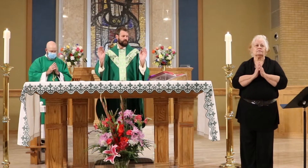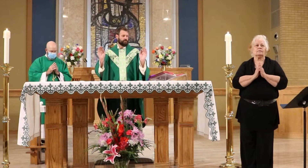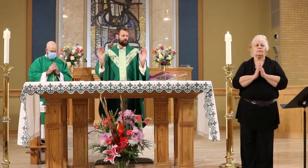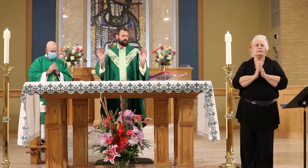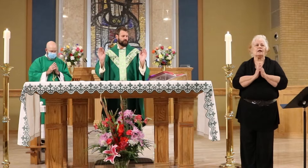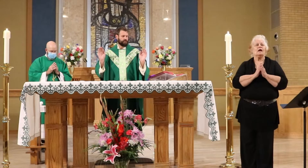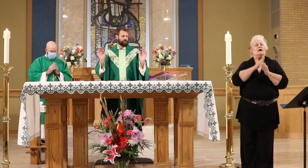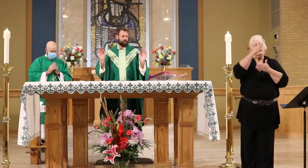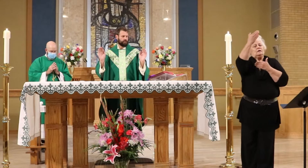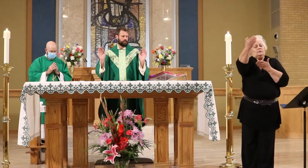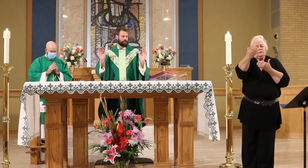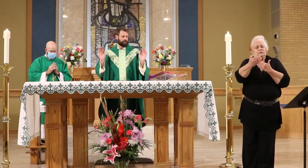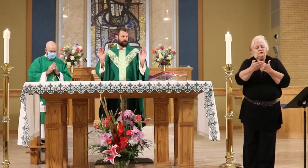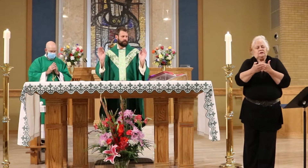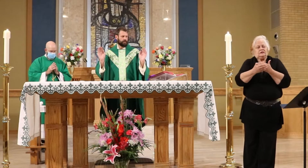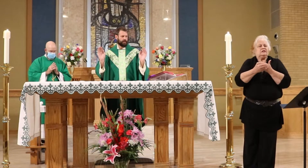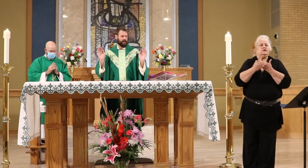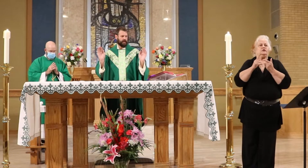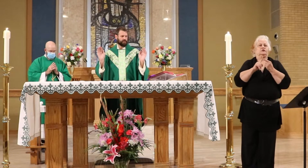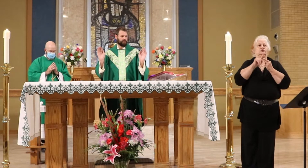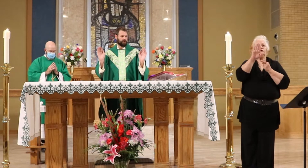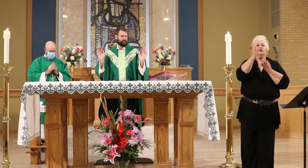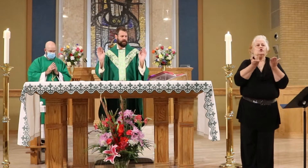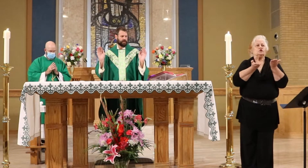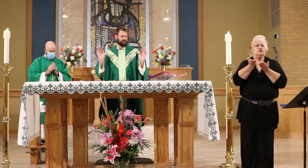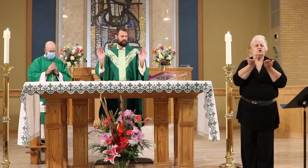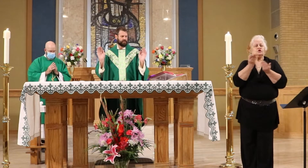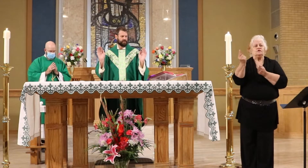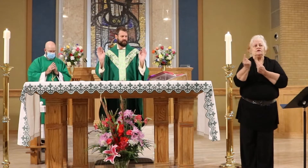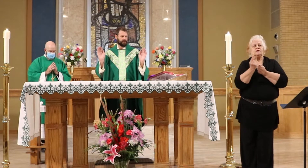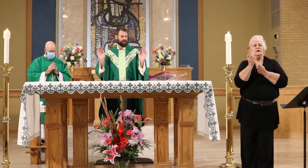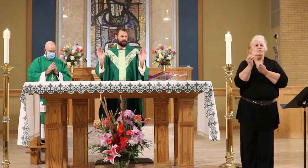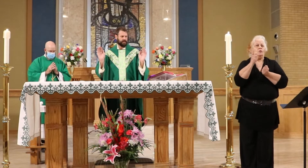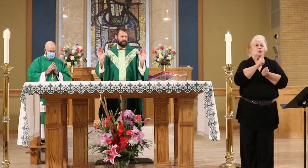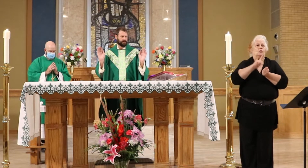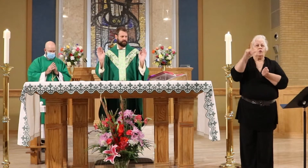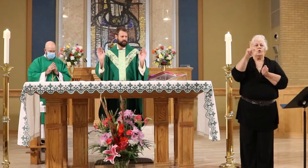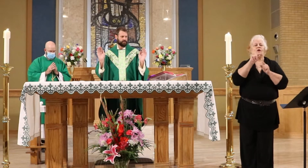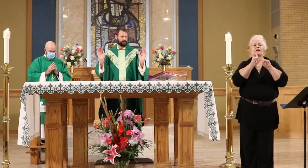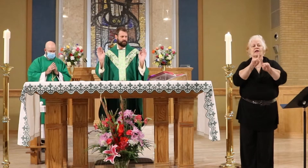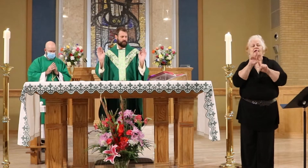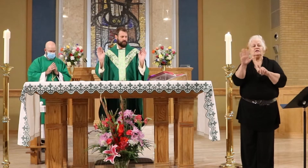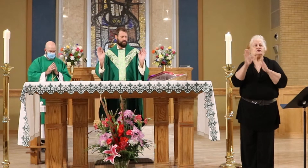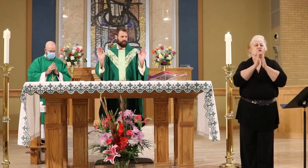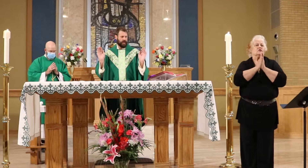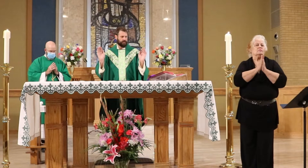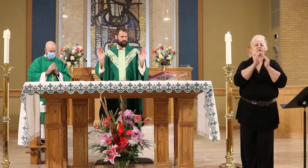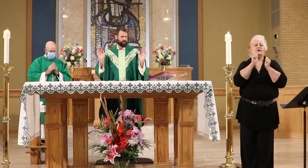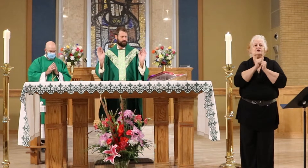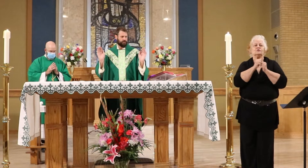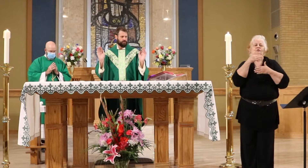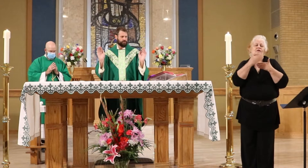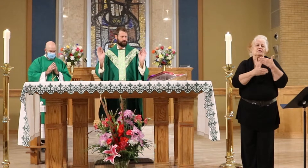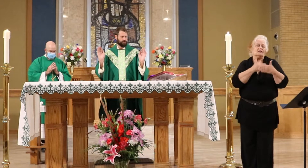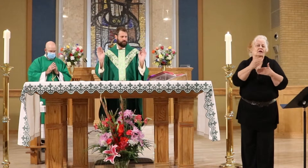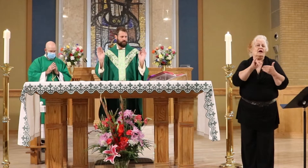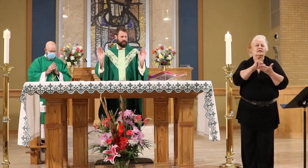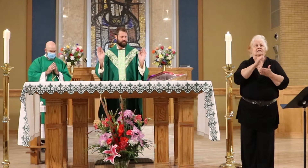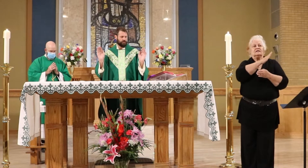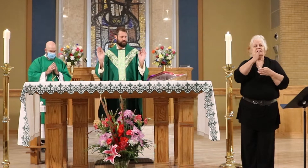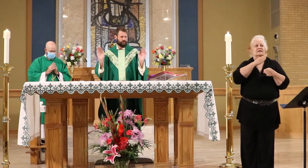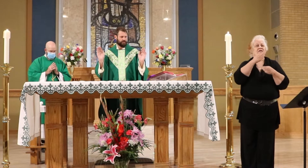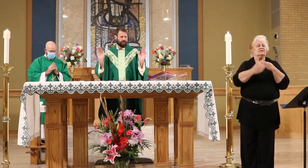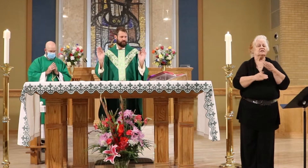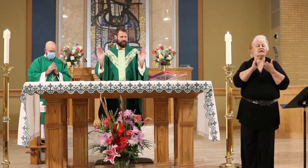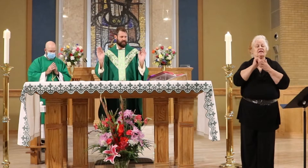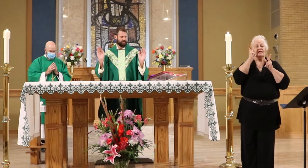Draw near to your servants, O Lord, and answer their prayers with unceasing kindness, that for those who glory